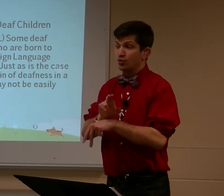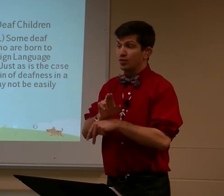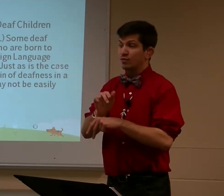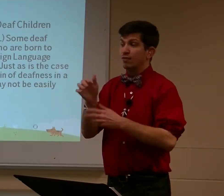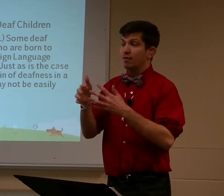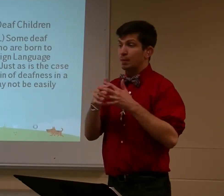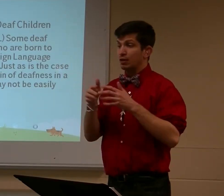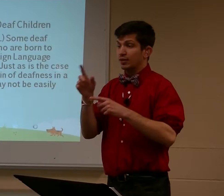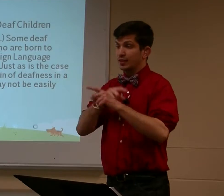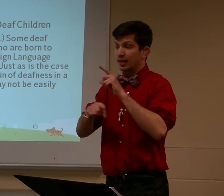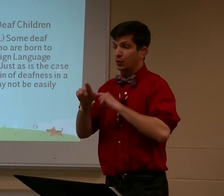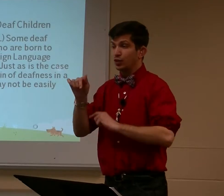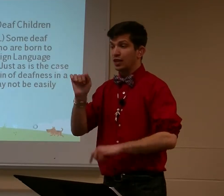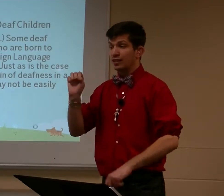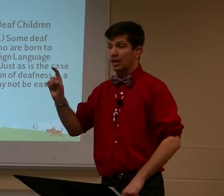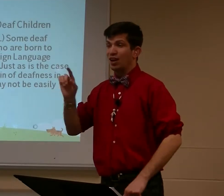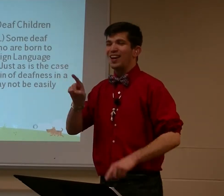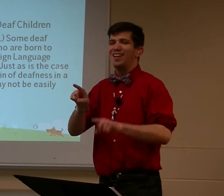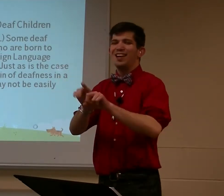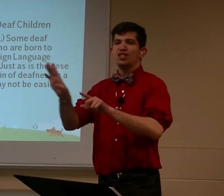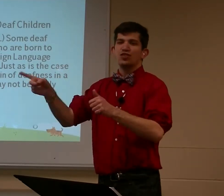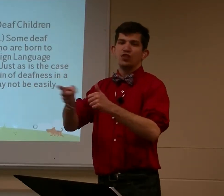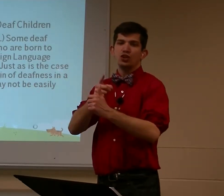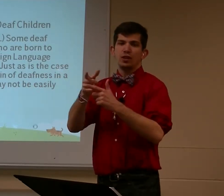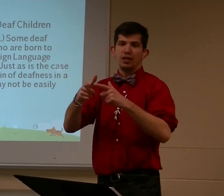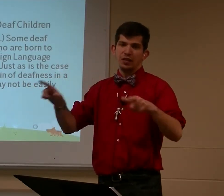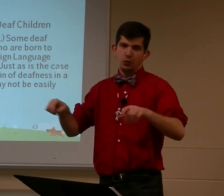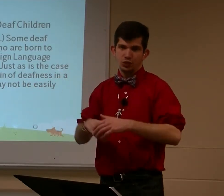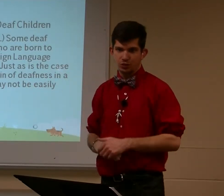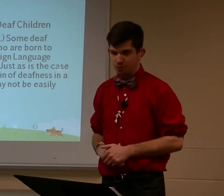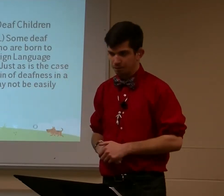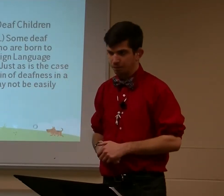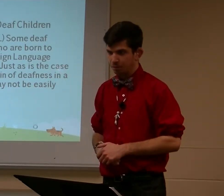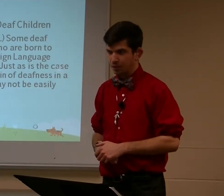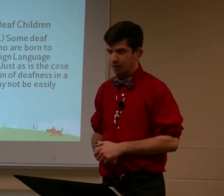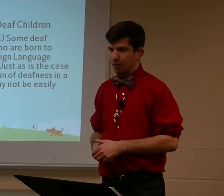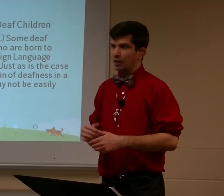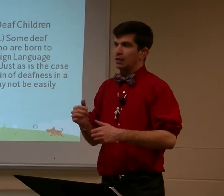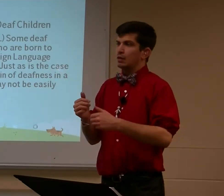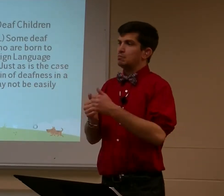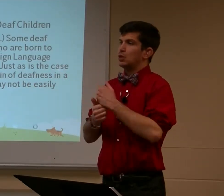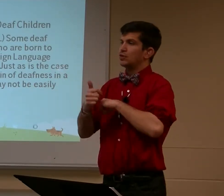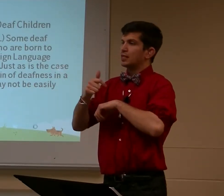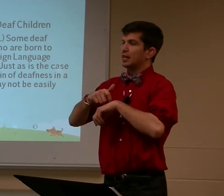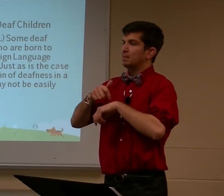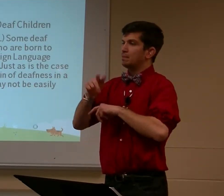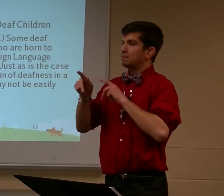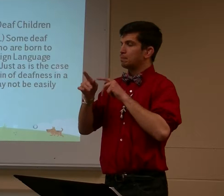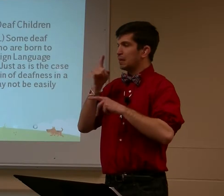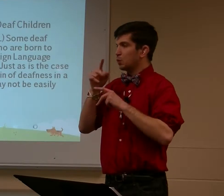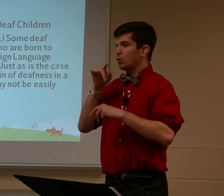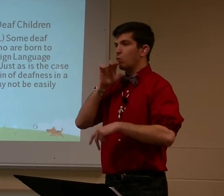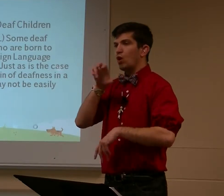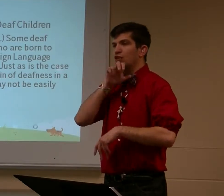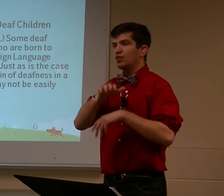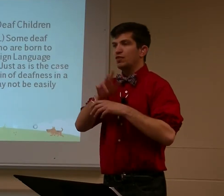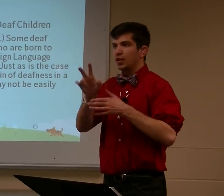this American Sign Language, ASL, as their first language. Most of the time, people would watch a